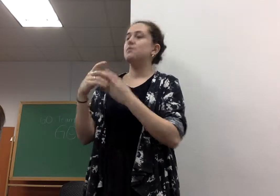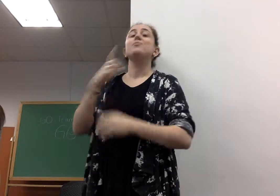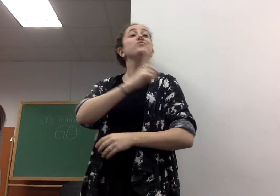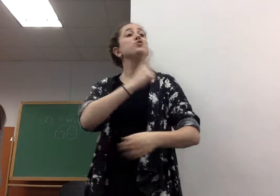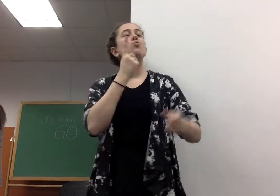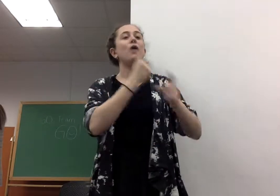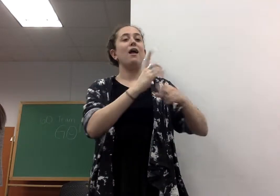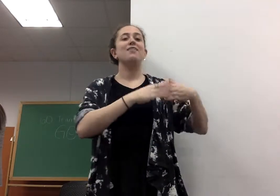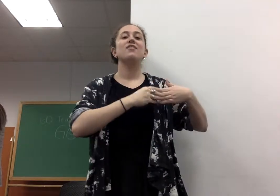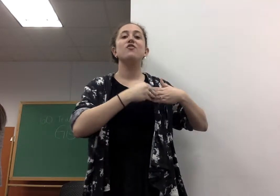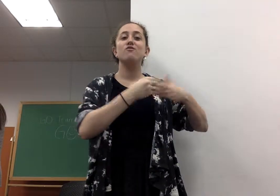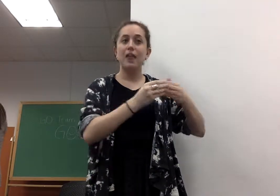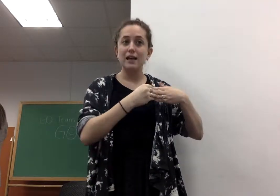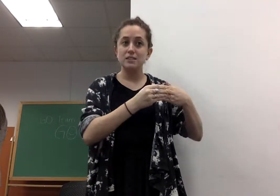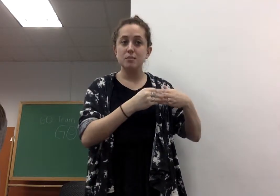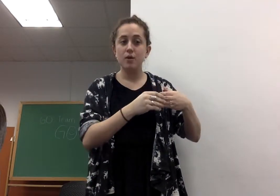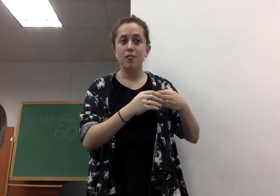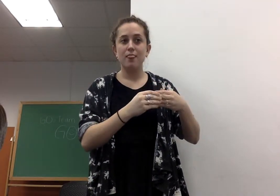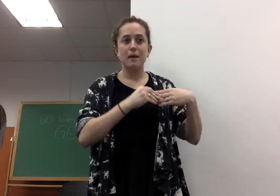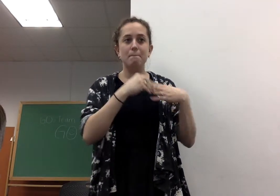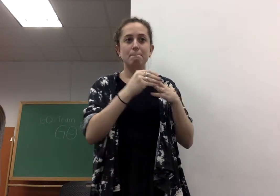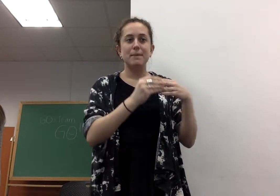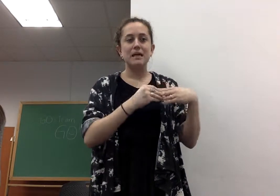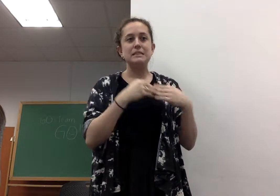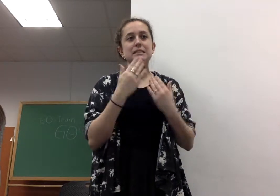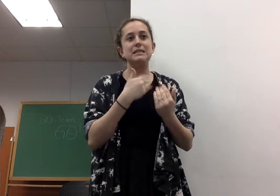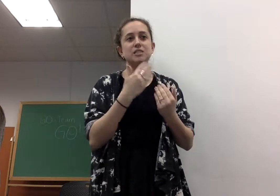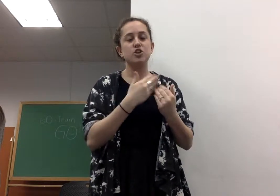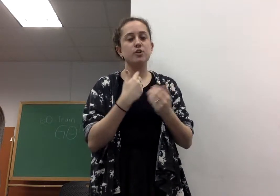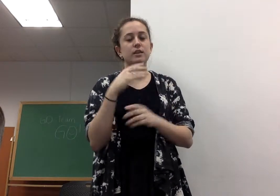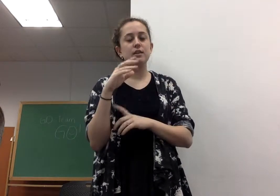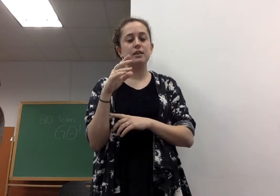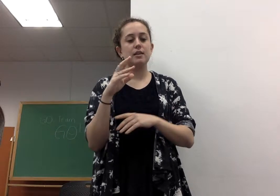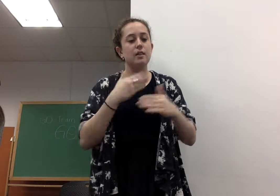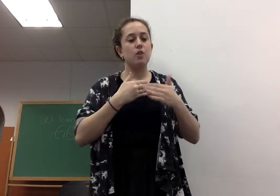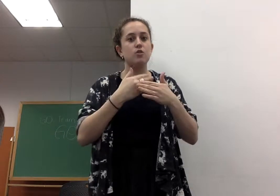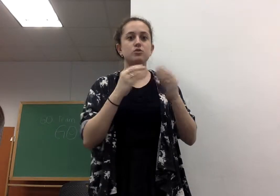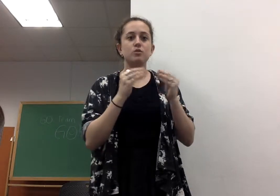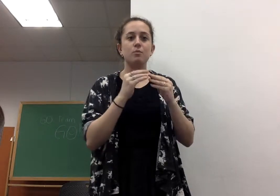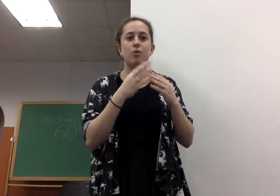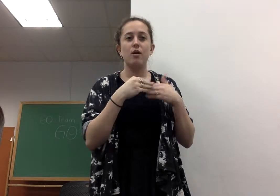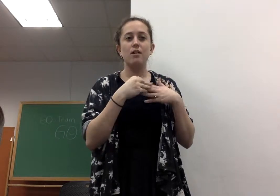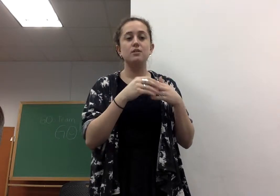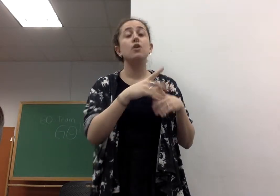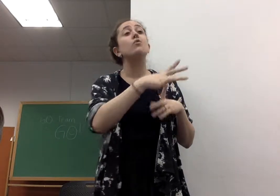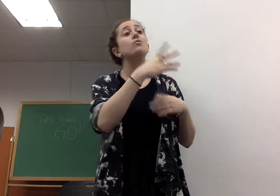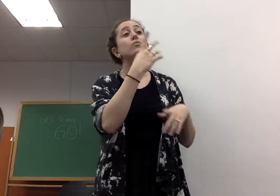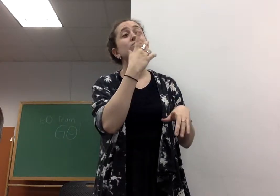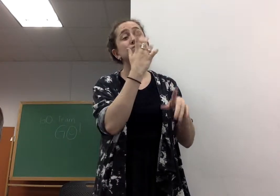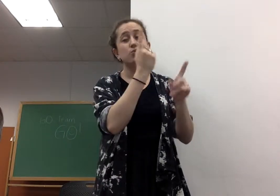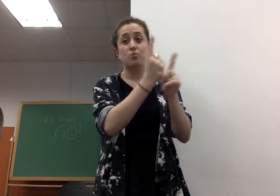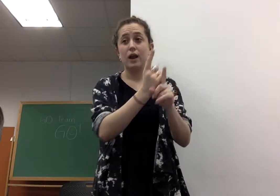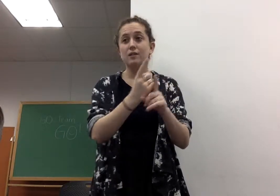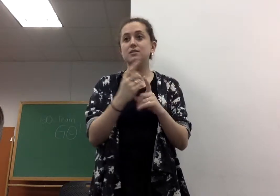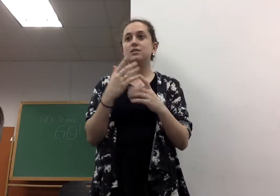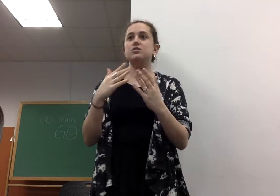more easy. You said that they were surrounded by. More cartilage. Okay, he's almost there. They are flexible, they do bend more easily. But are they surrounded